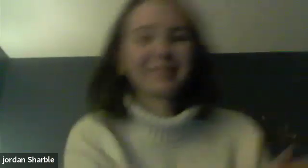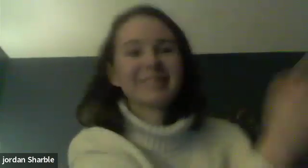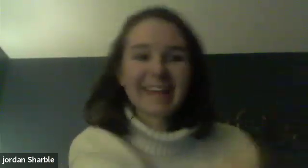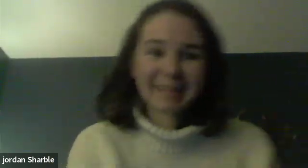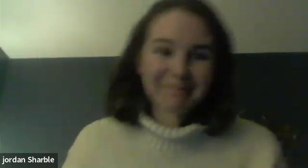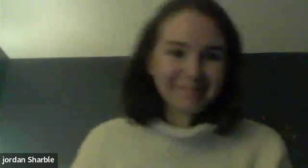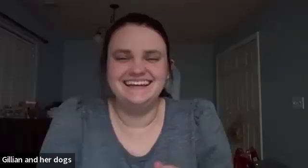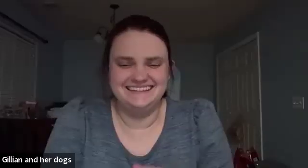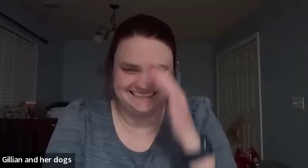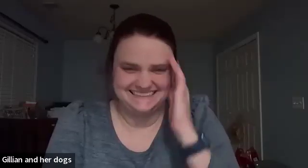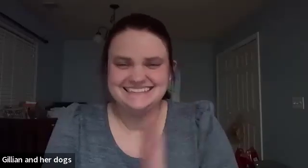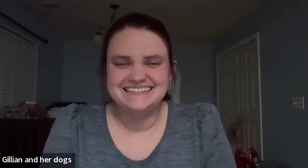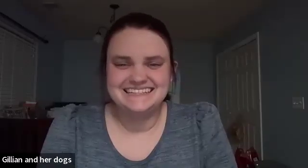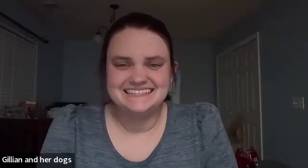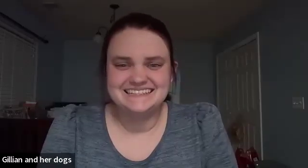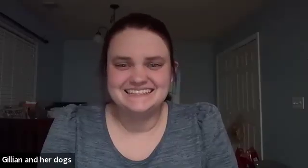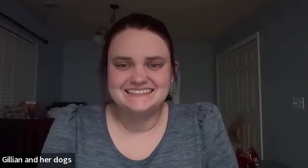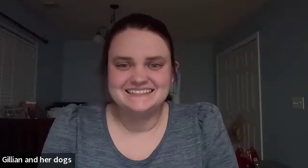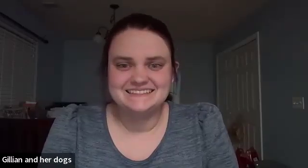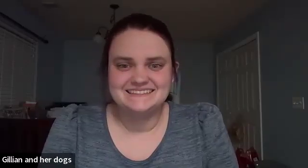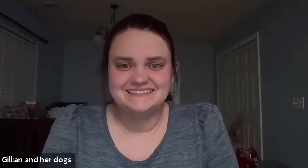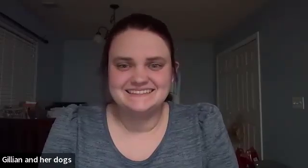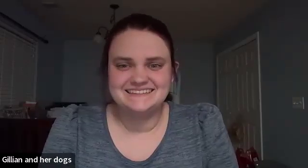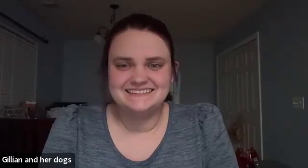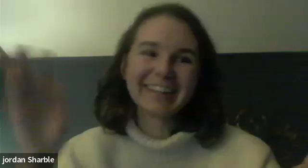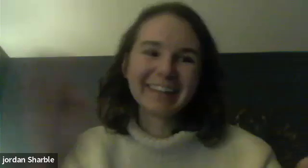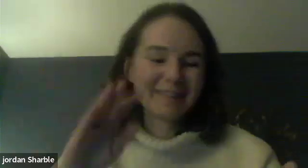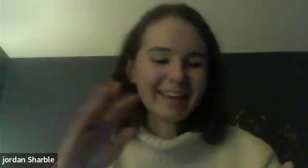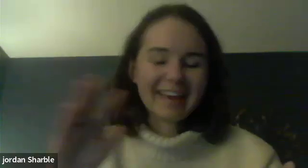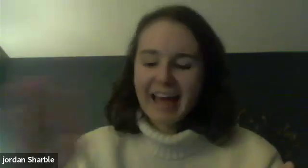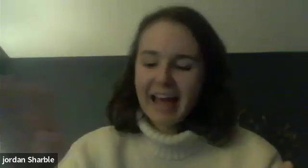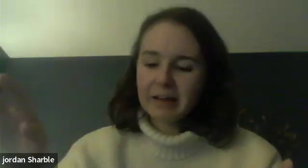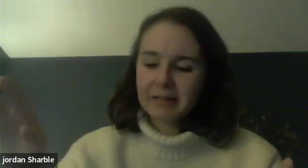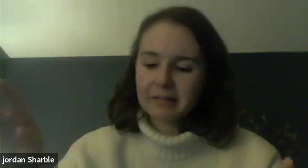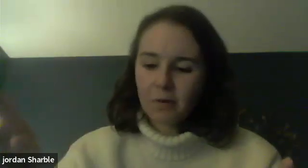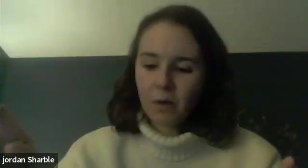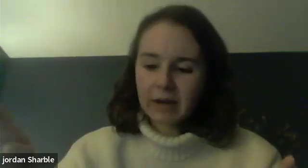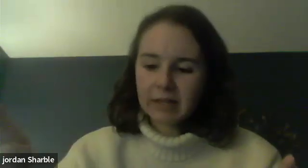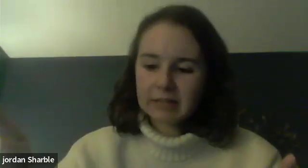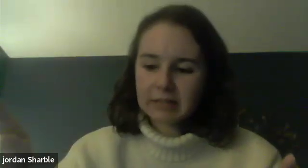someone's taking him. So my boyfriend's taking him. What is